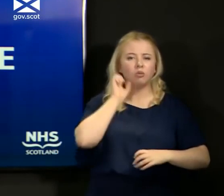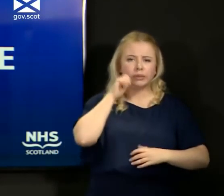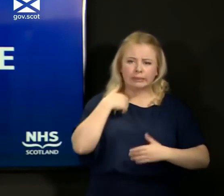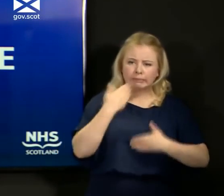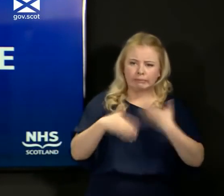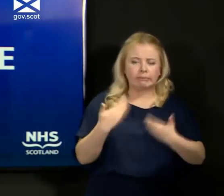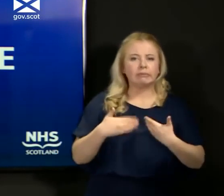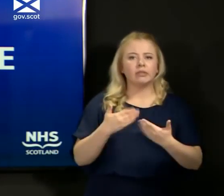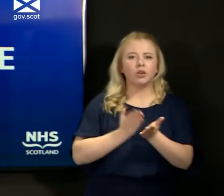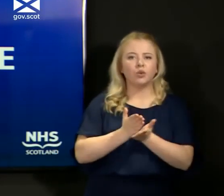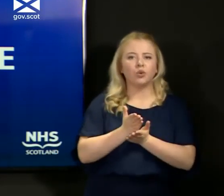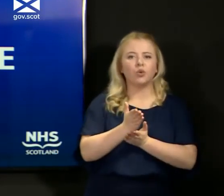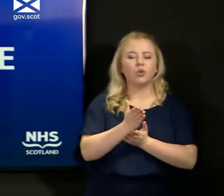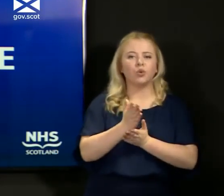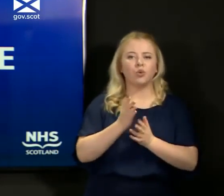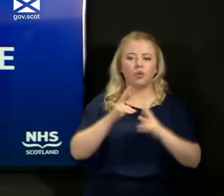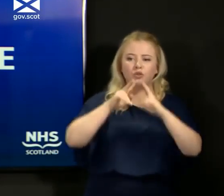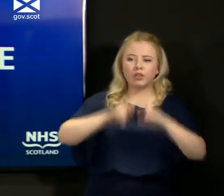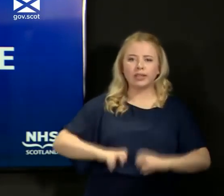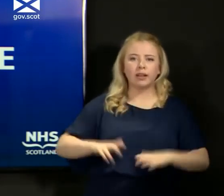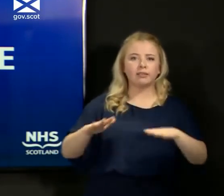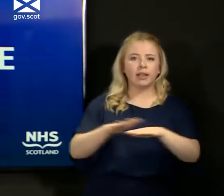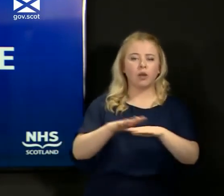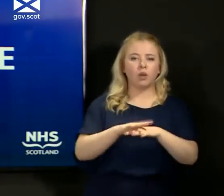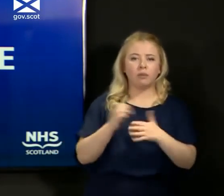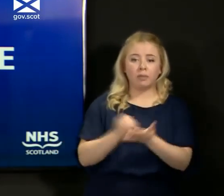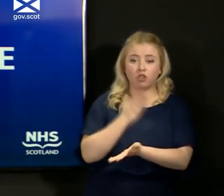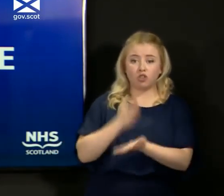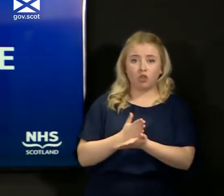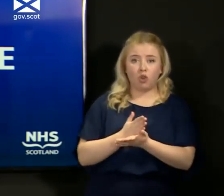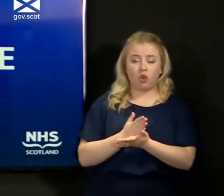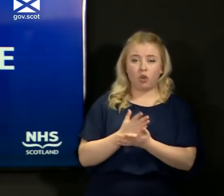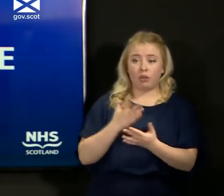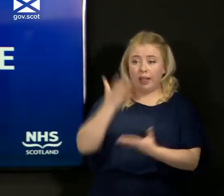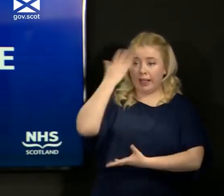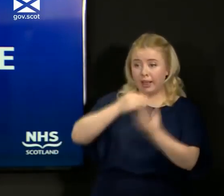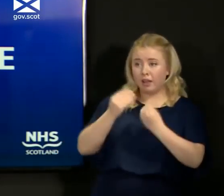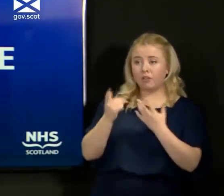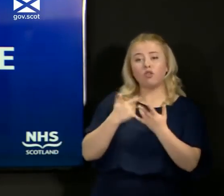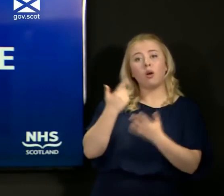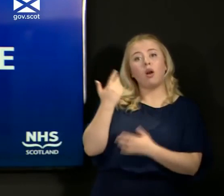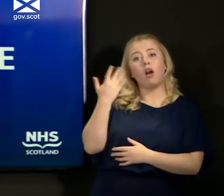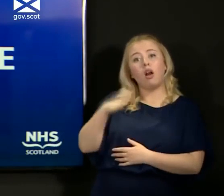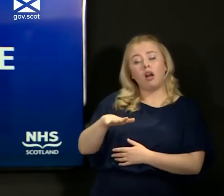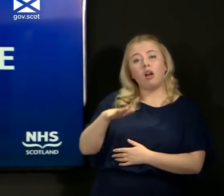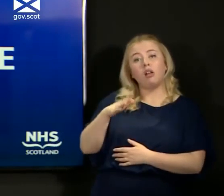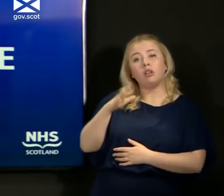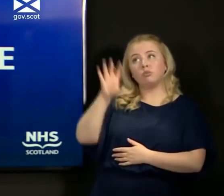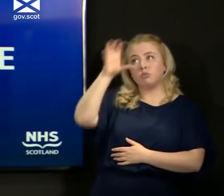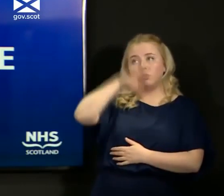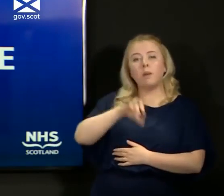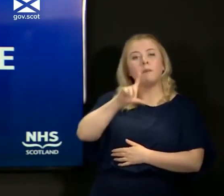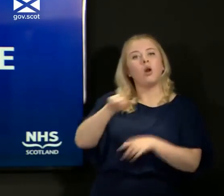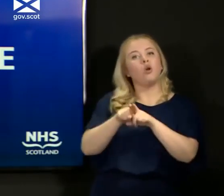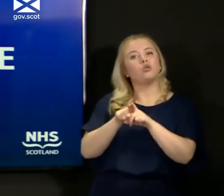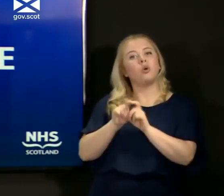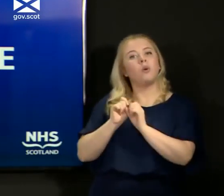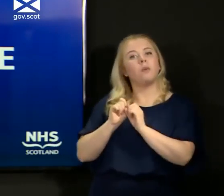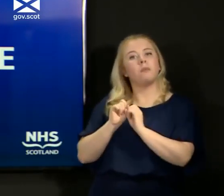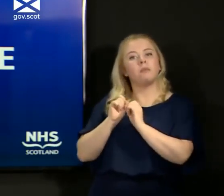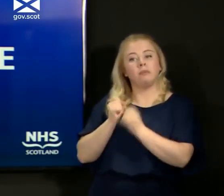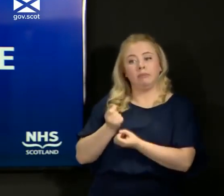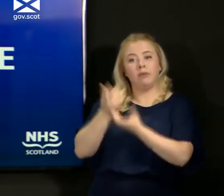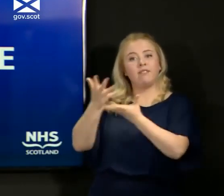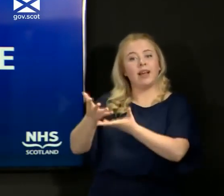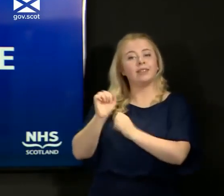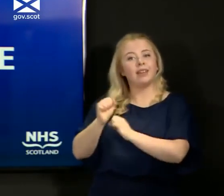these research networks to make sure that not only do we learn from other countries, but actually that we're able to provide other countries as well with